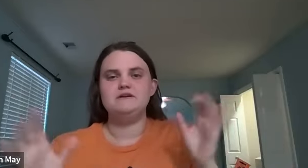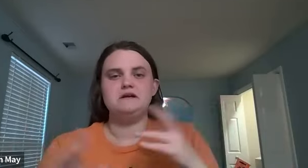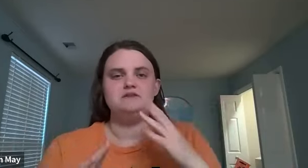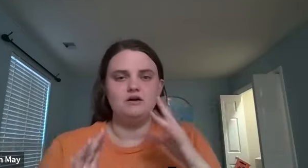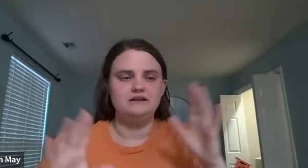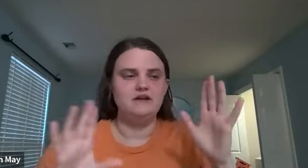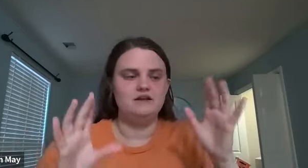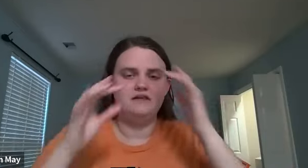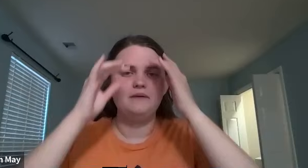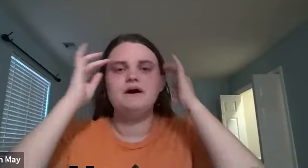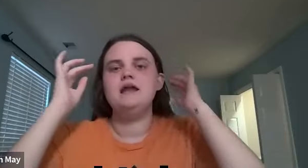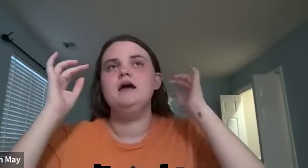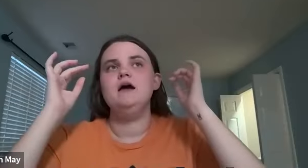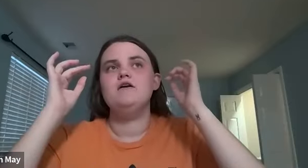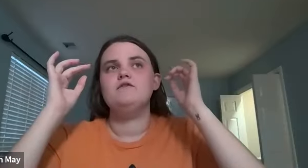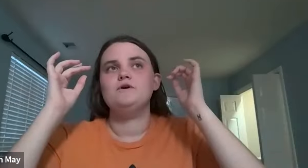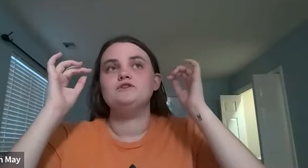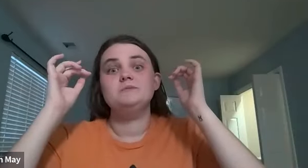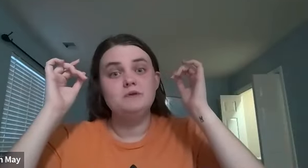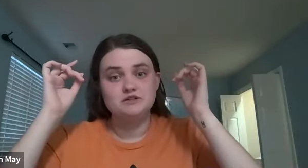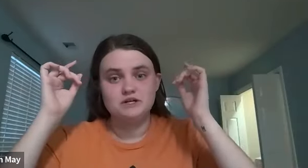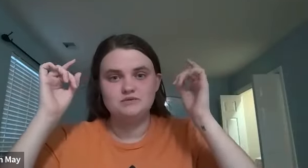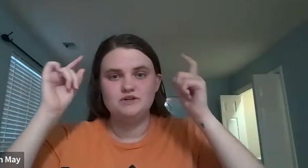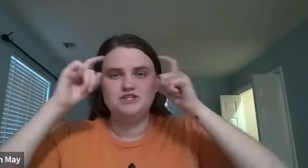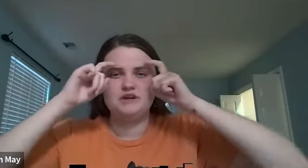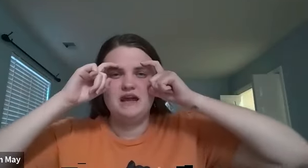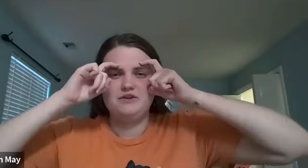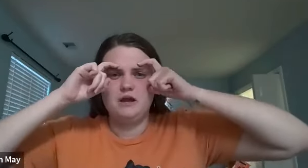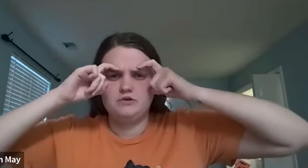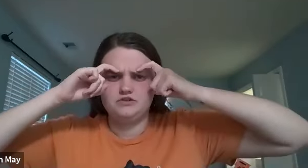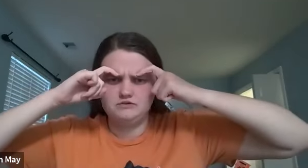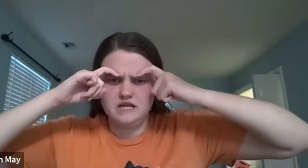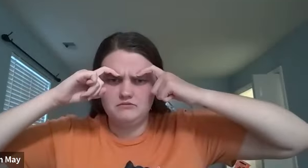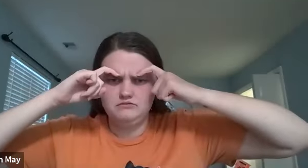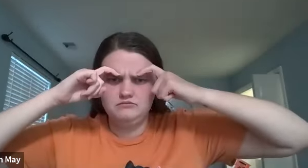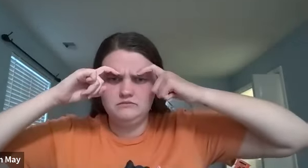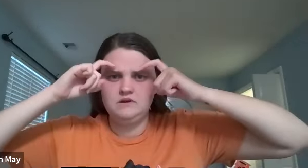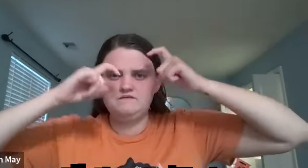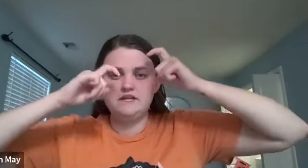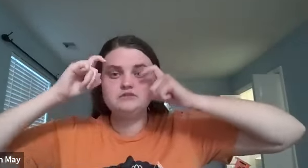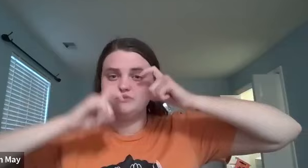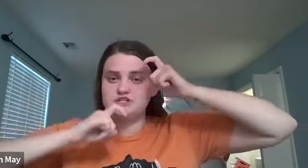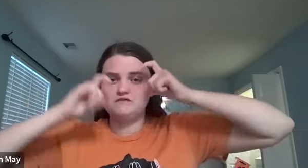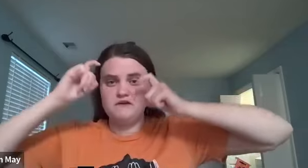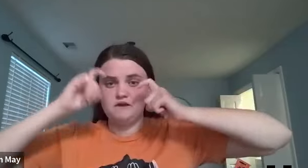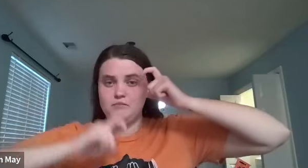very talkative kind of thing, but for WH question words, you're going to have your eyebrows go down. Facial expressions are very